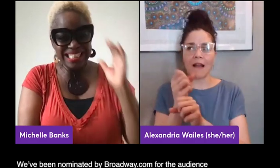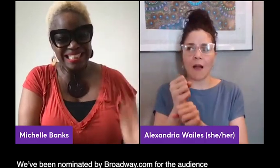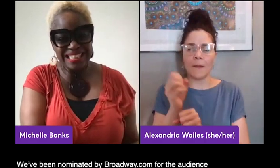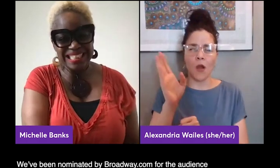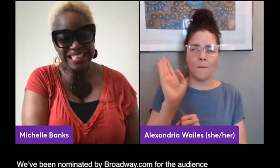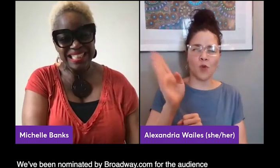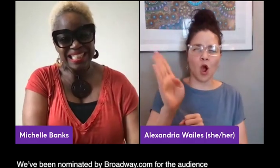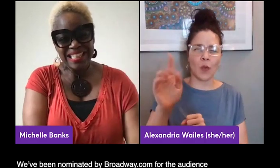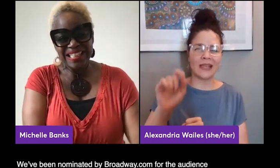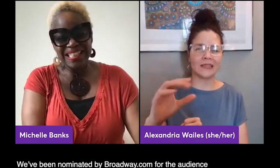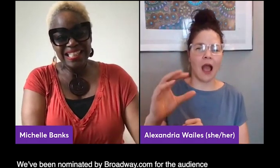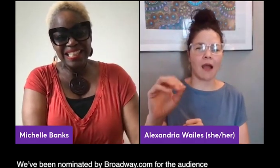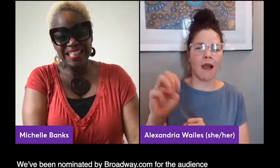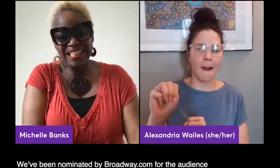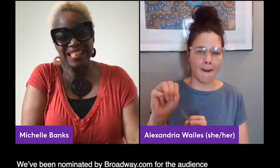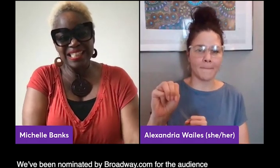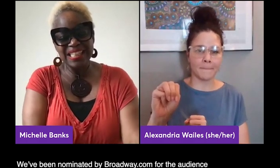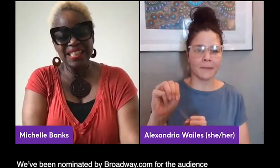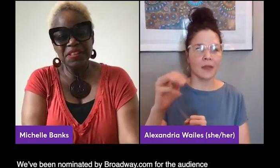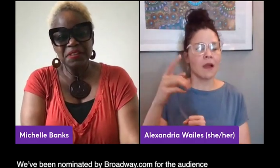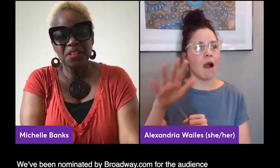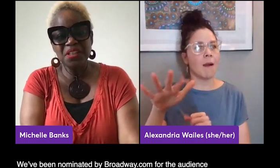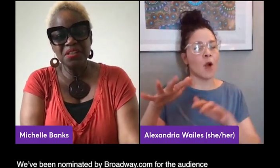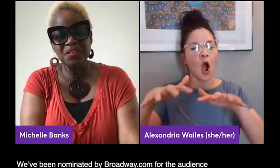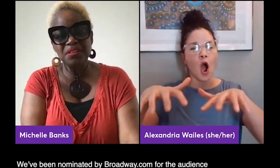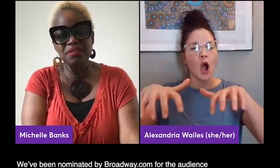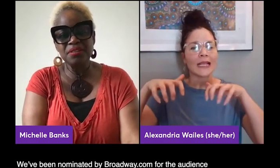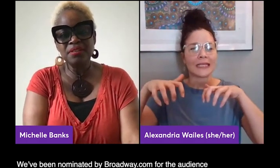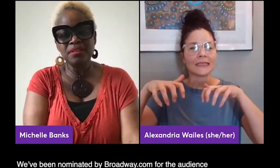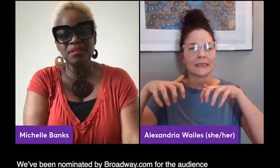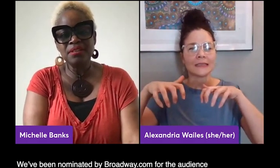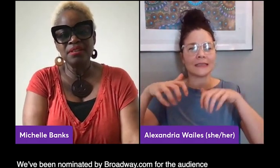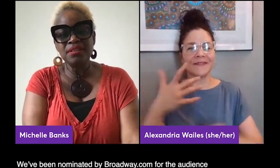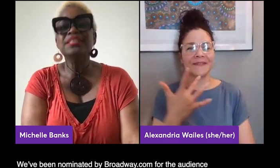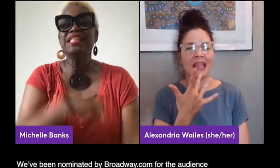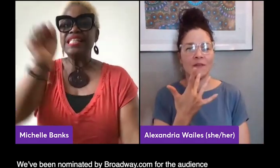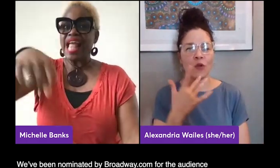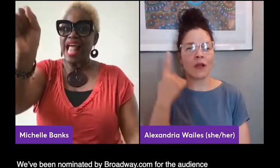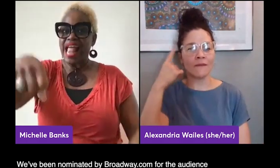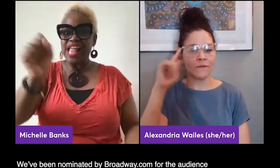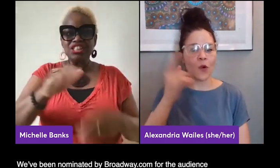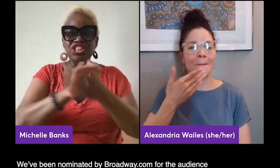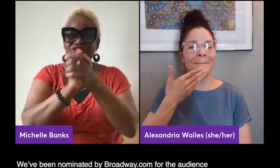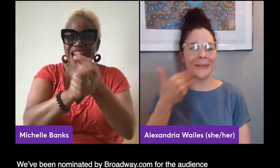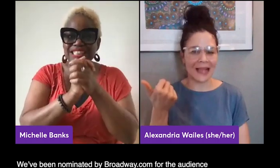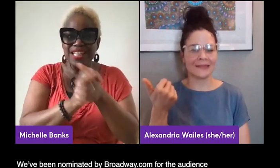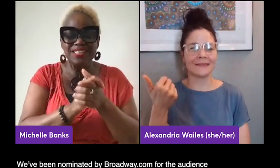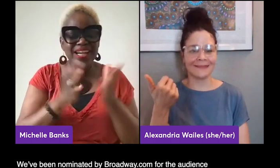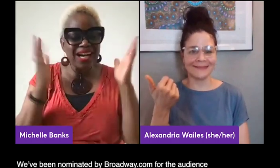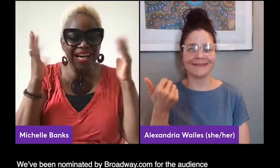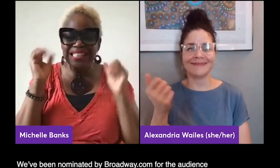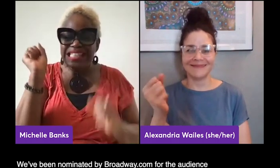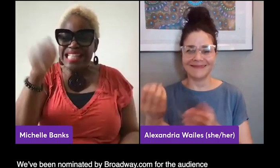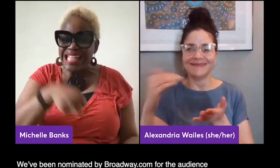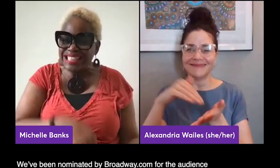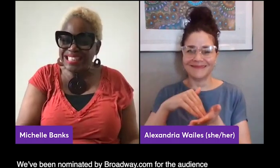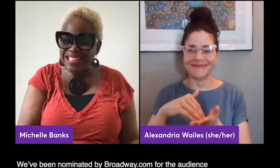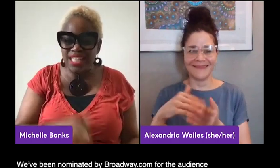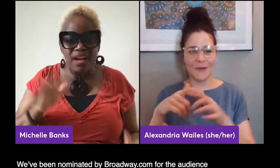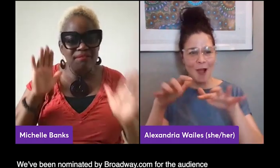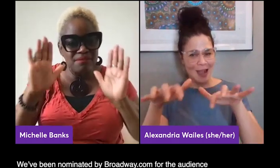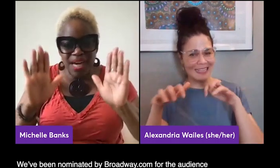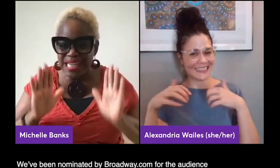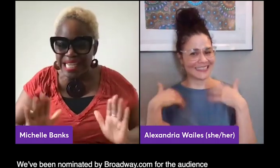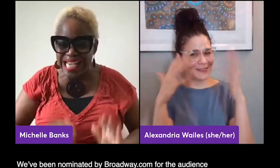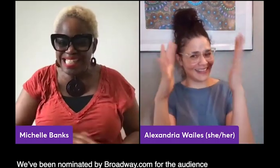We've been nominated by Broadway.com for the Audience Award for Favorite Play Revival. Yay!